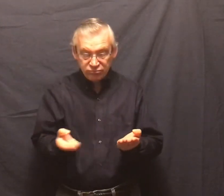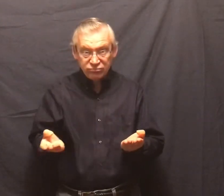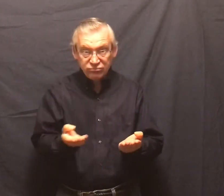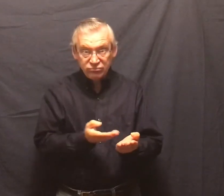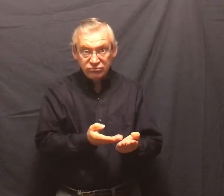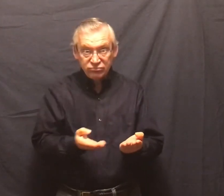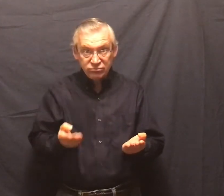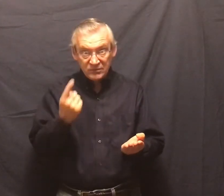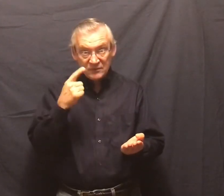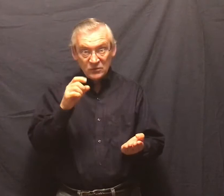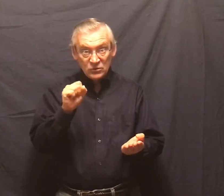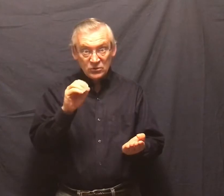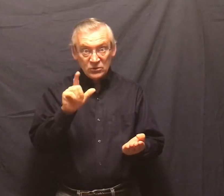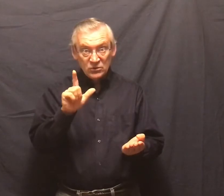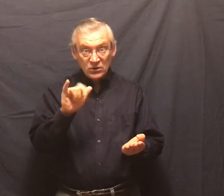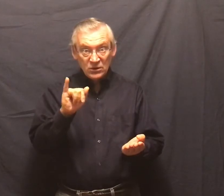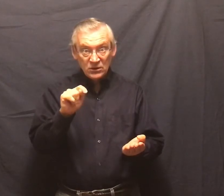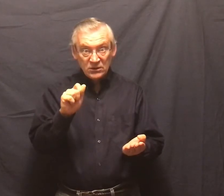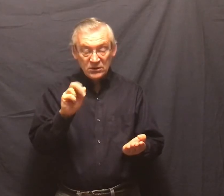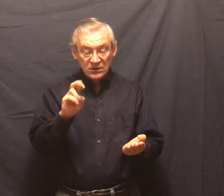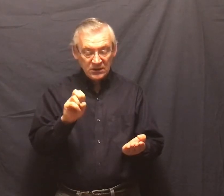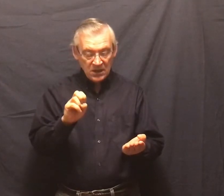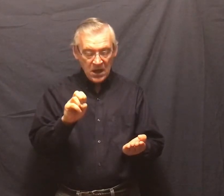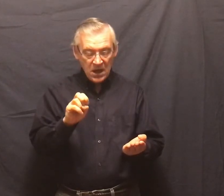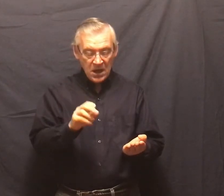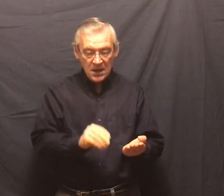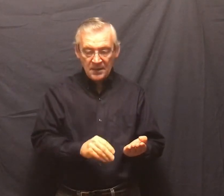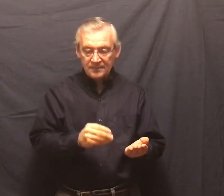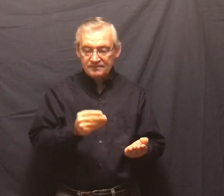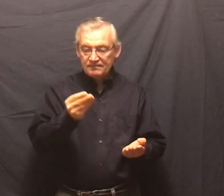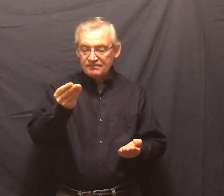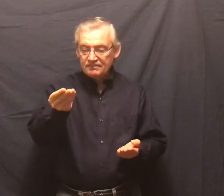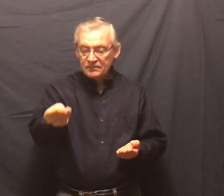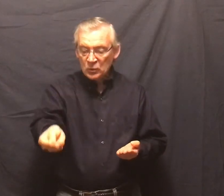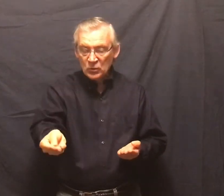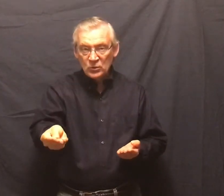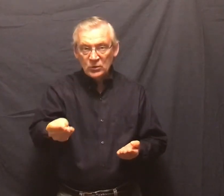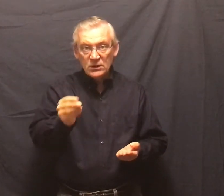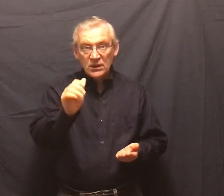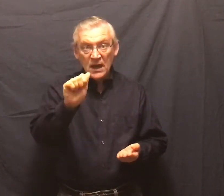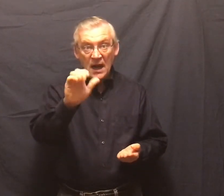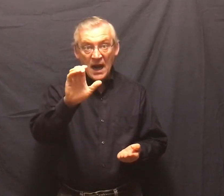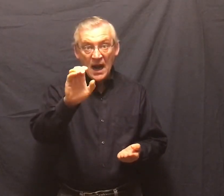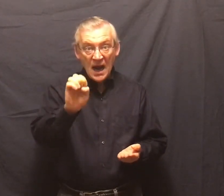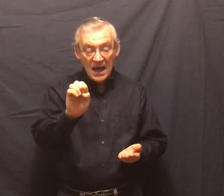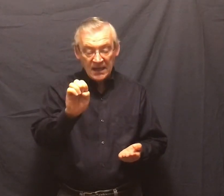He put an ace up on his scoring rack and piled a 2, 3, and 4 of diamonds on it.